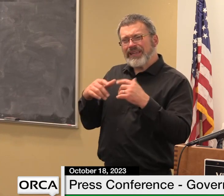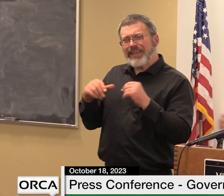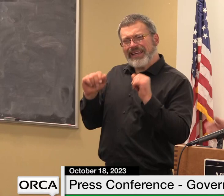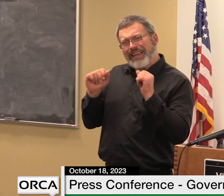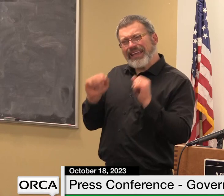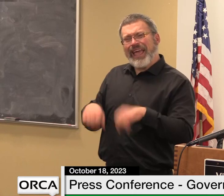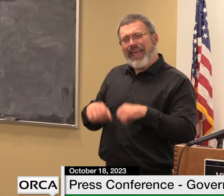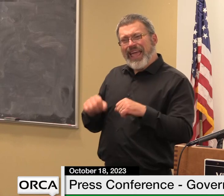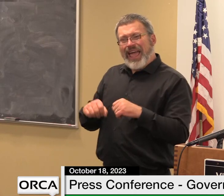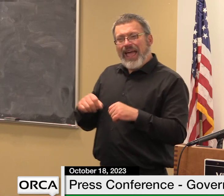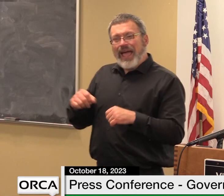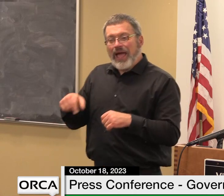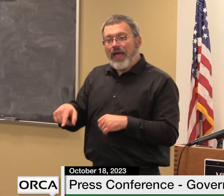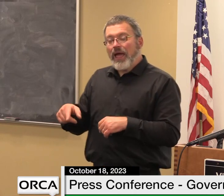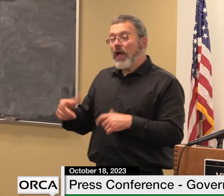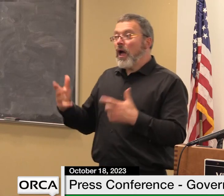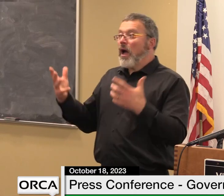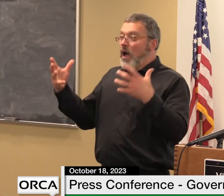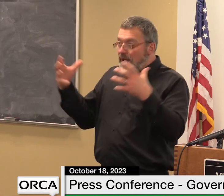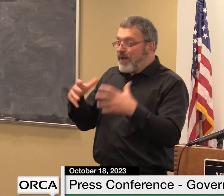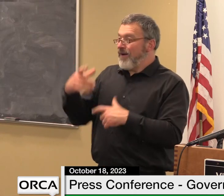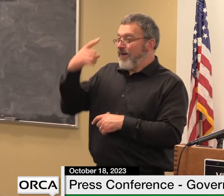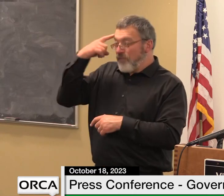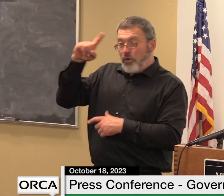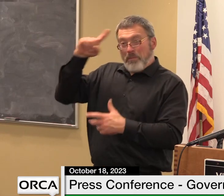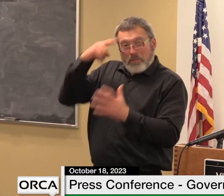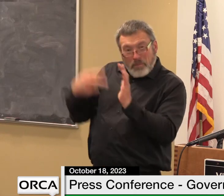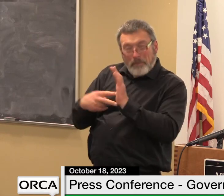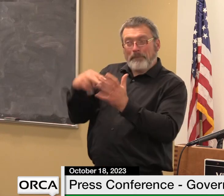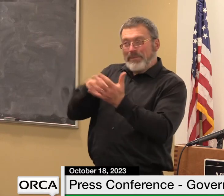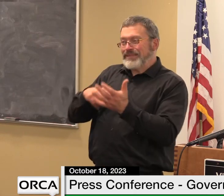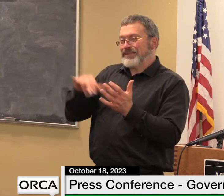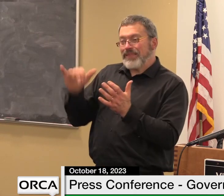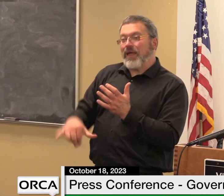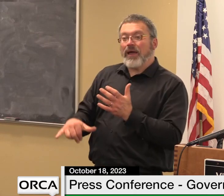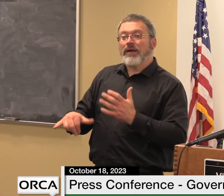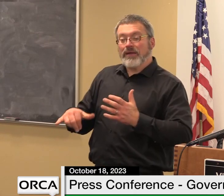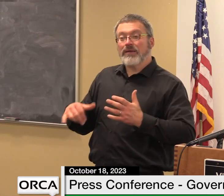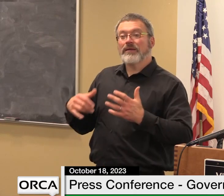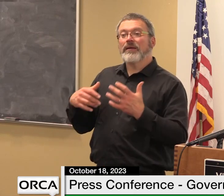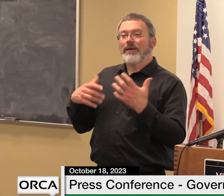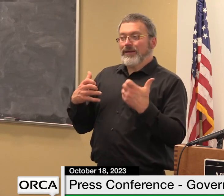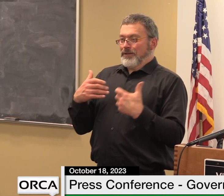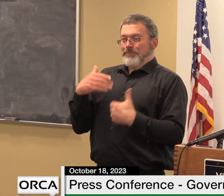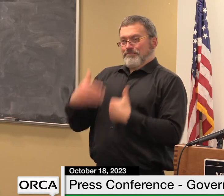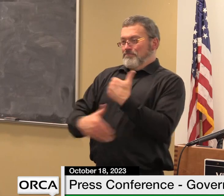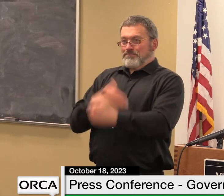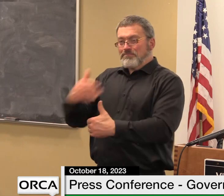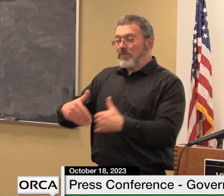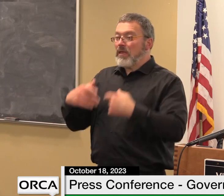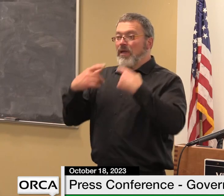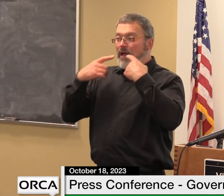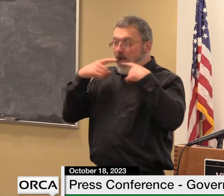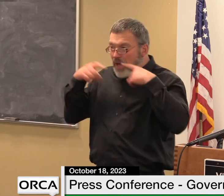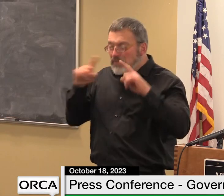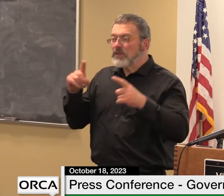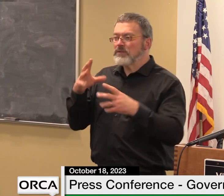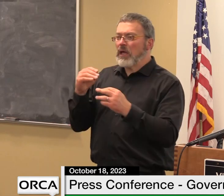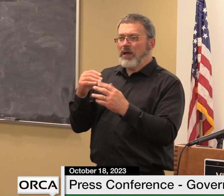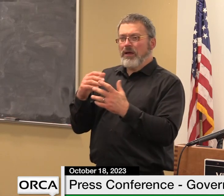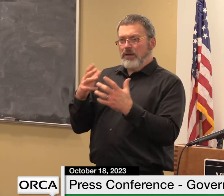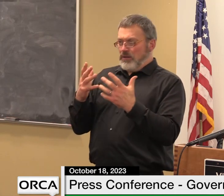actually there for the right reasons, and want to get things done and make things better for Americans and for their